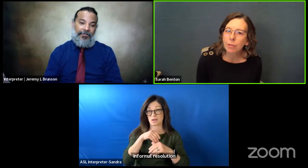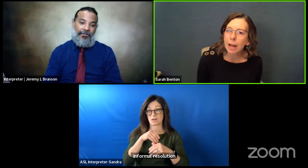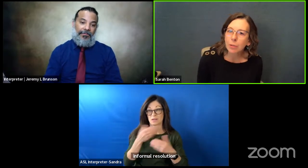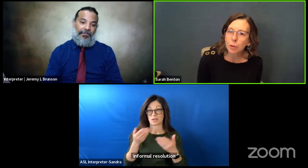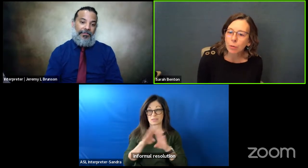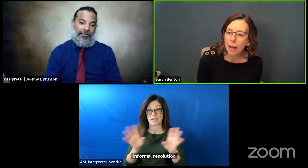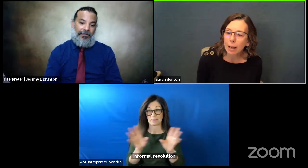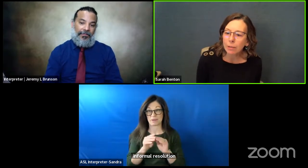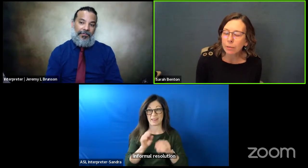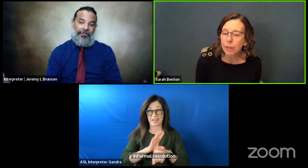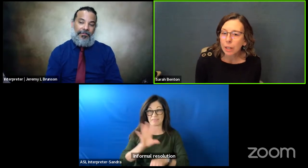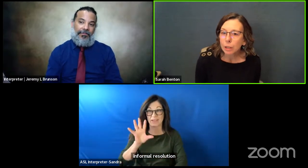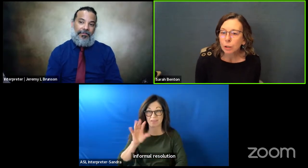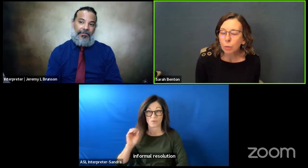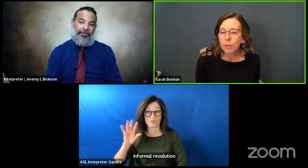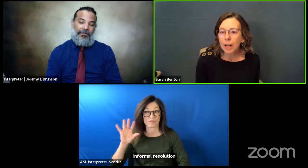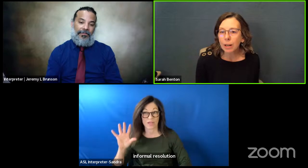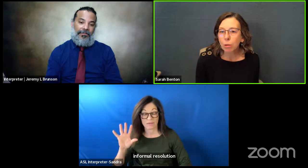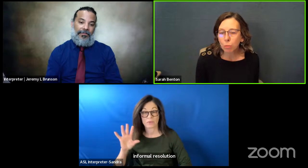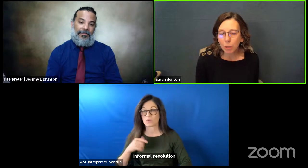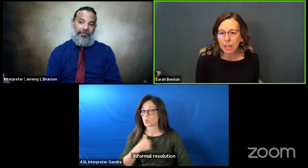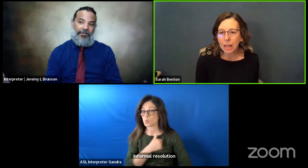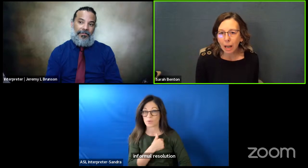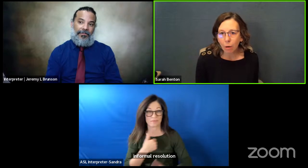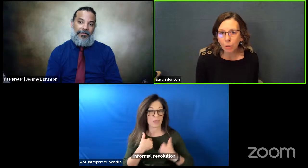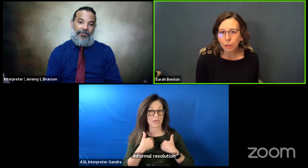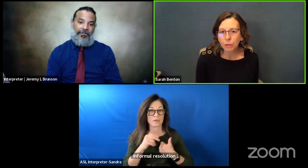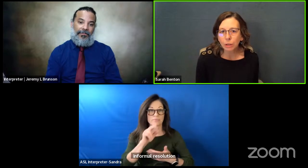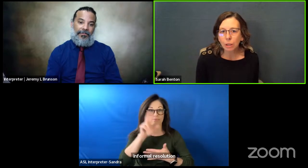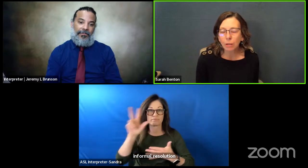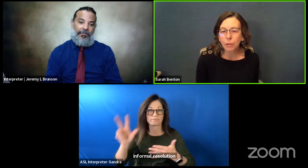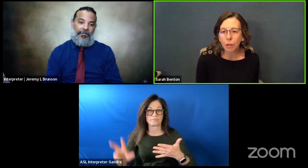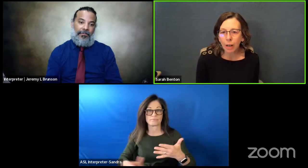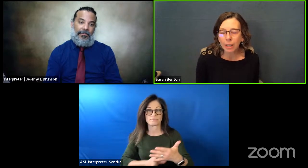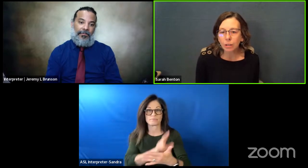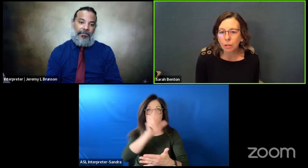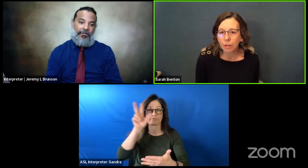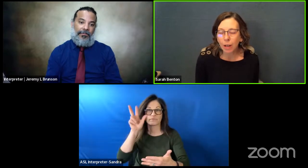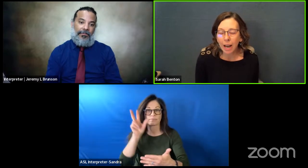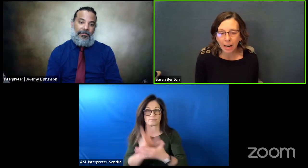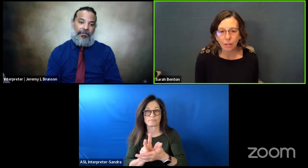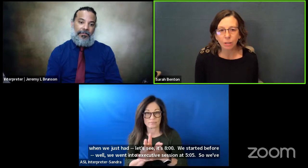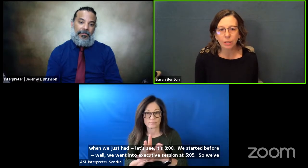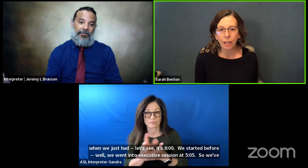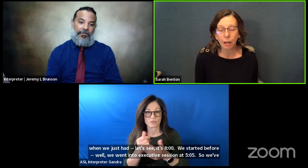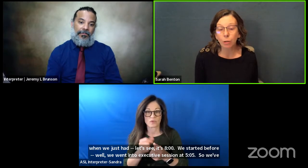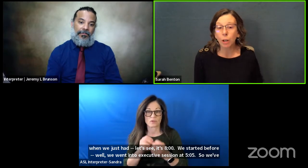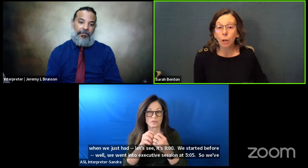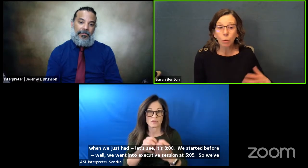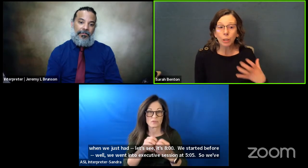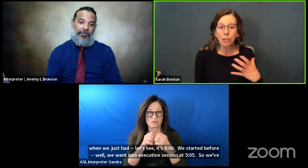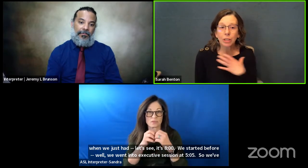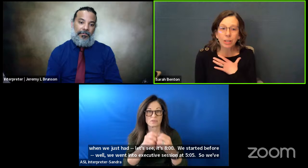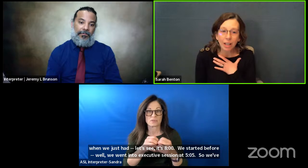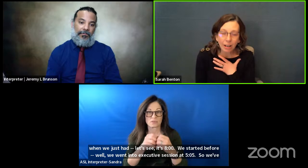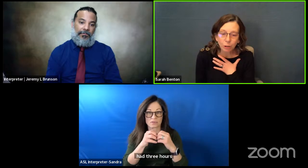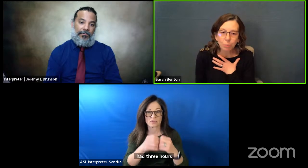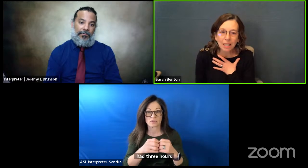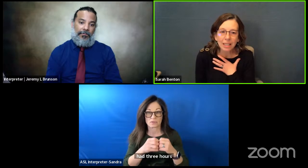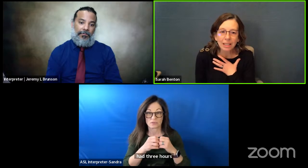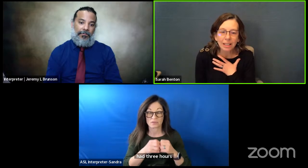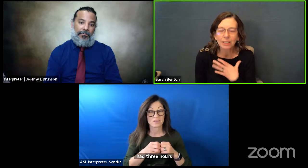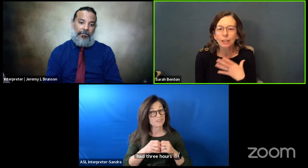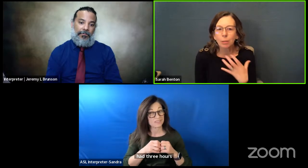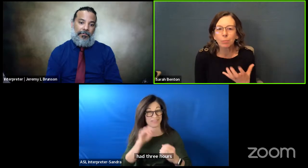session at 5:05. So we've had 3 hours of trying to hash this out, which